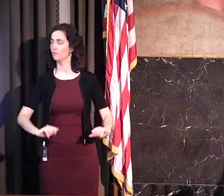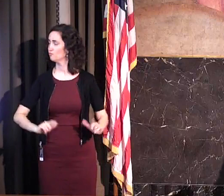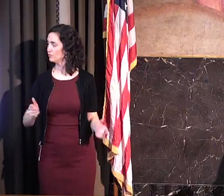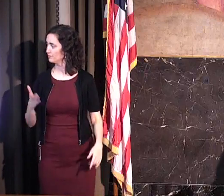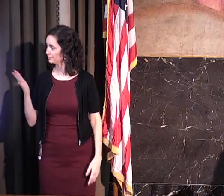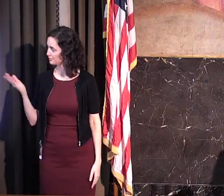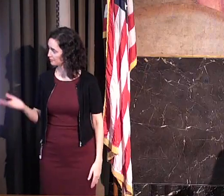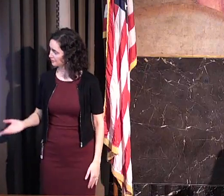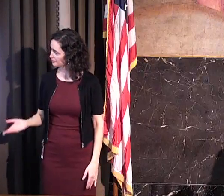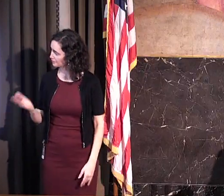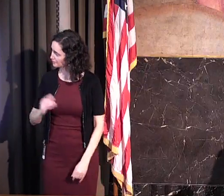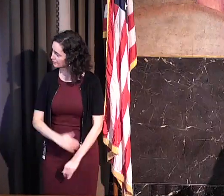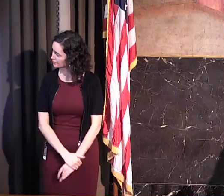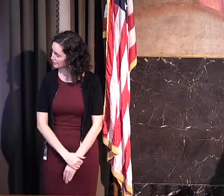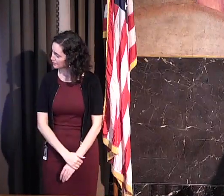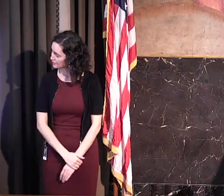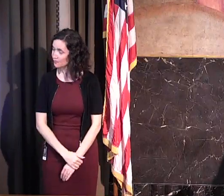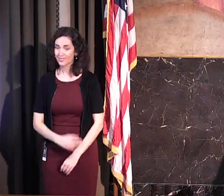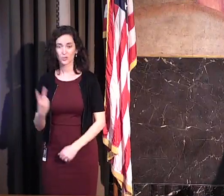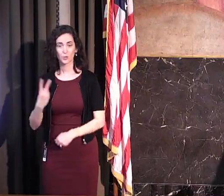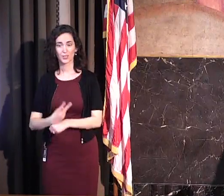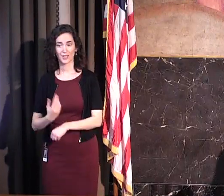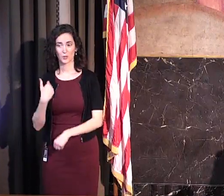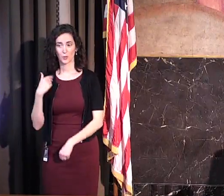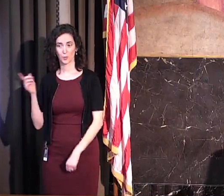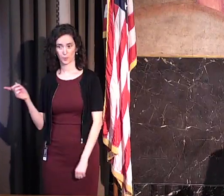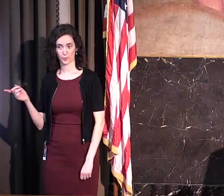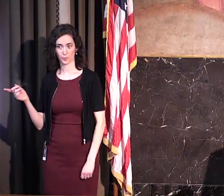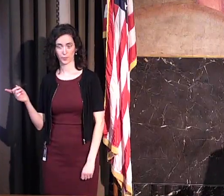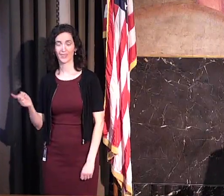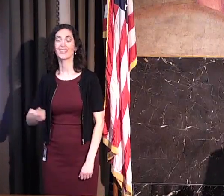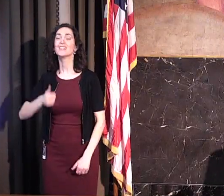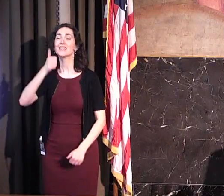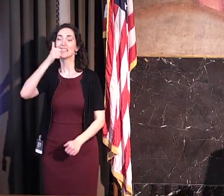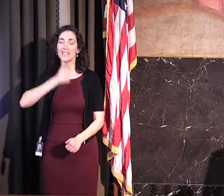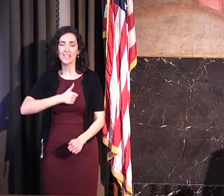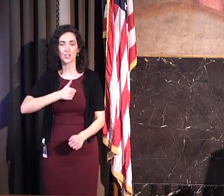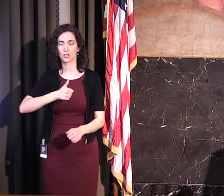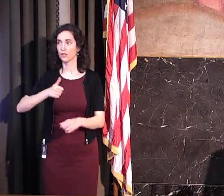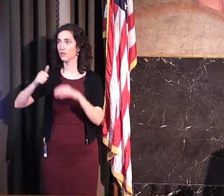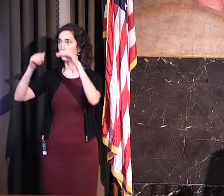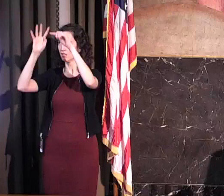how this looked as of 2 days ago. Every single category is increasing